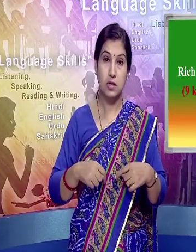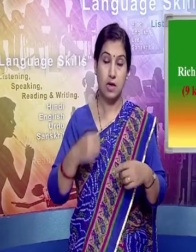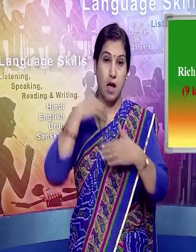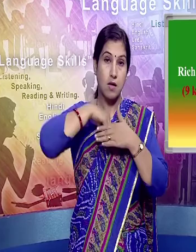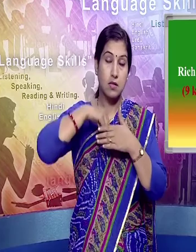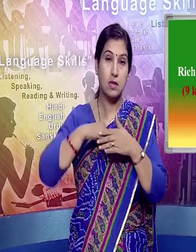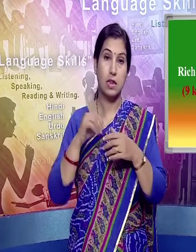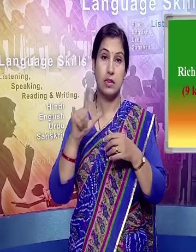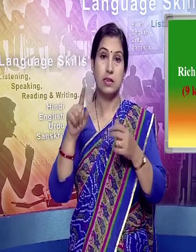heart,